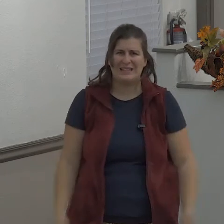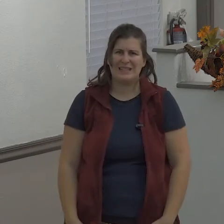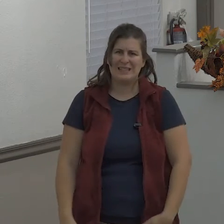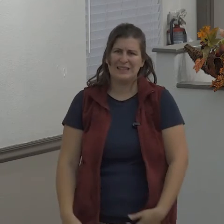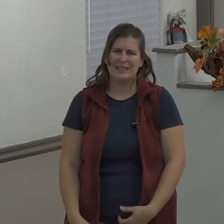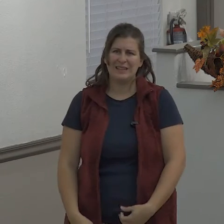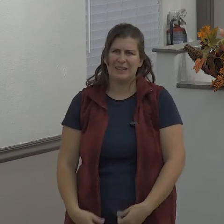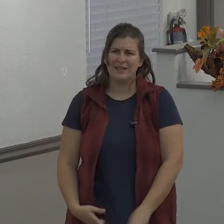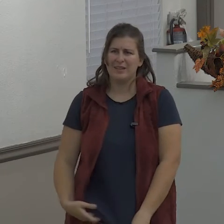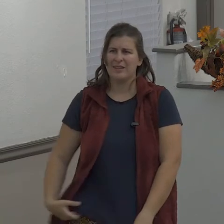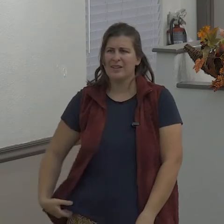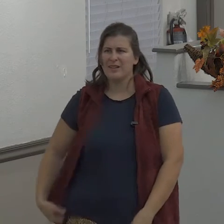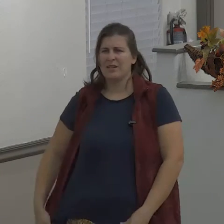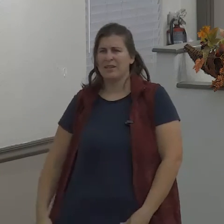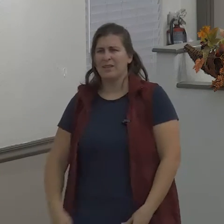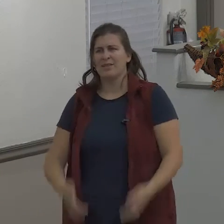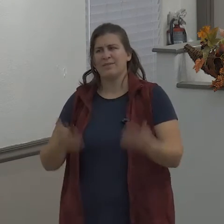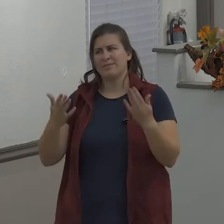reasons.